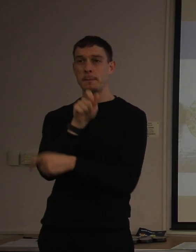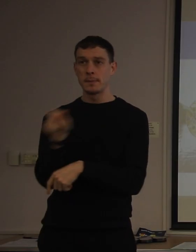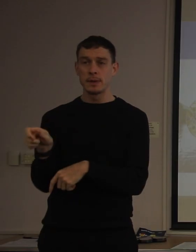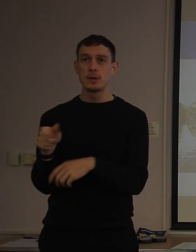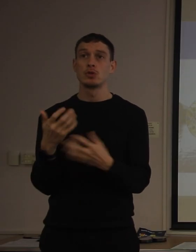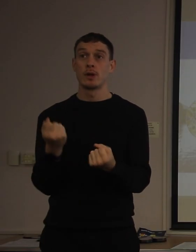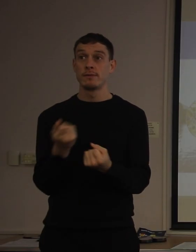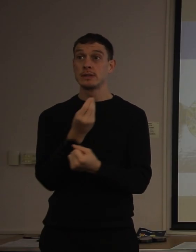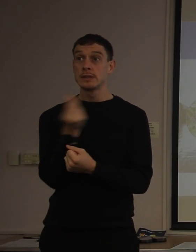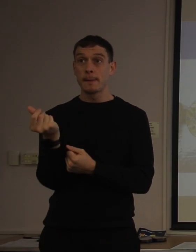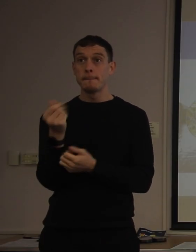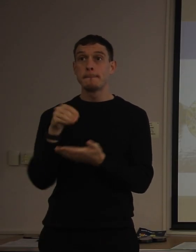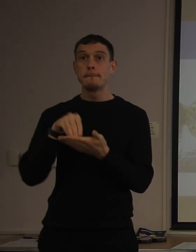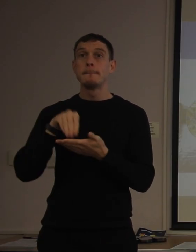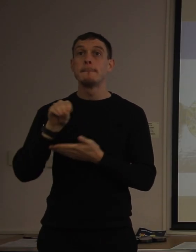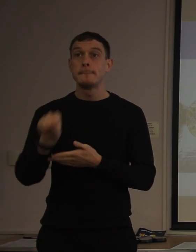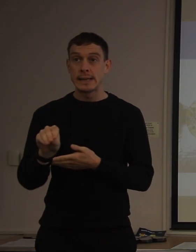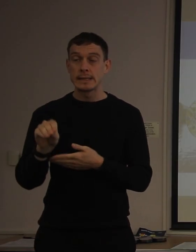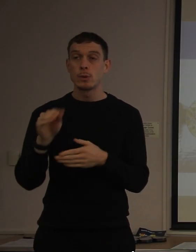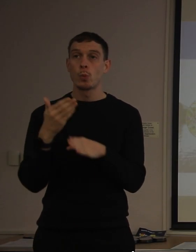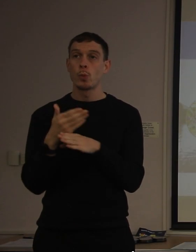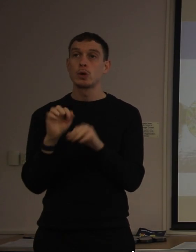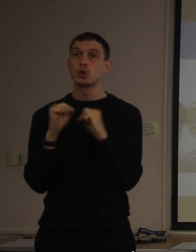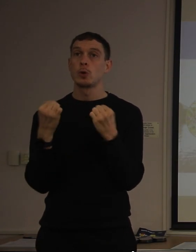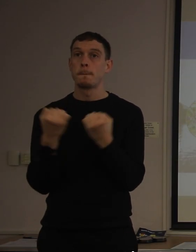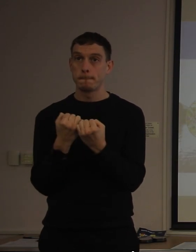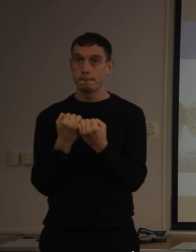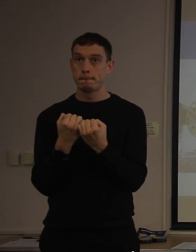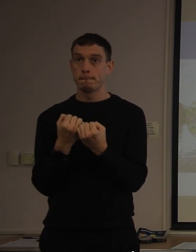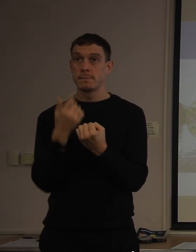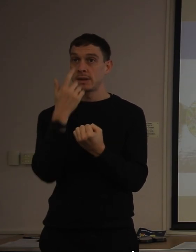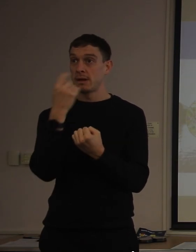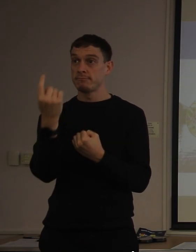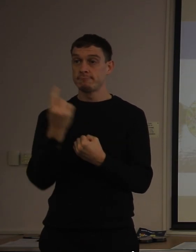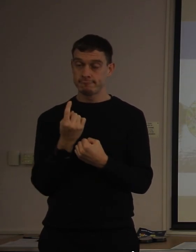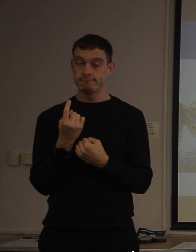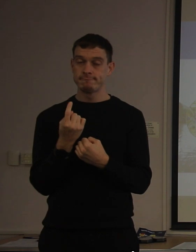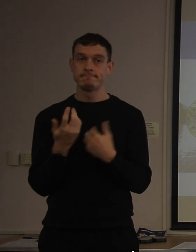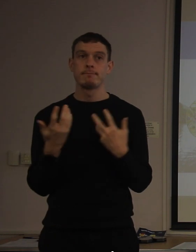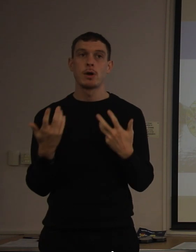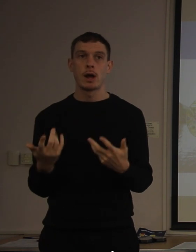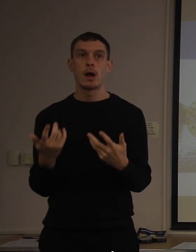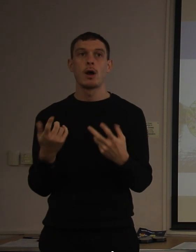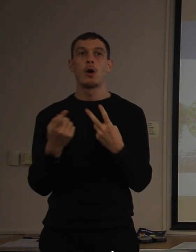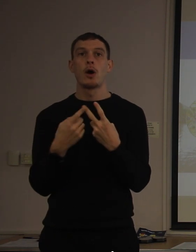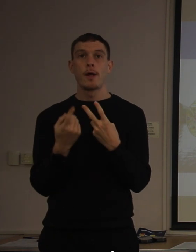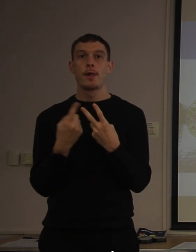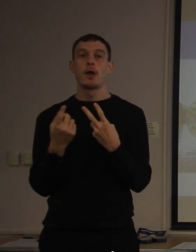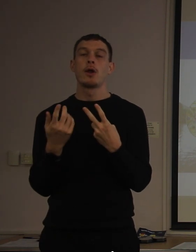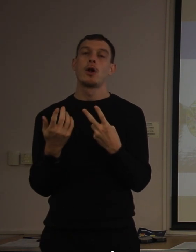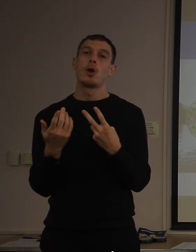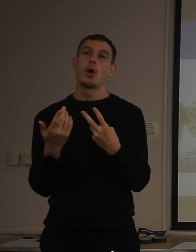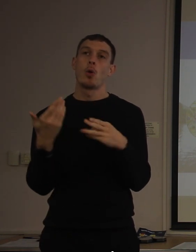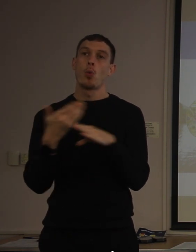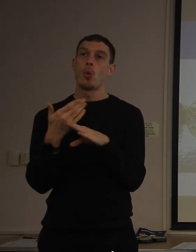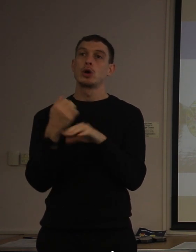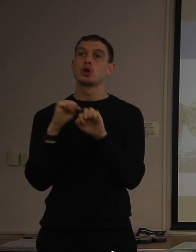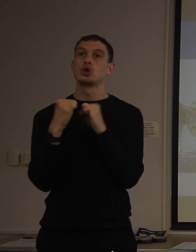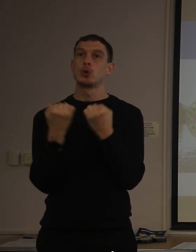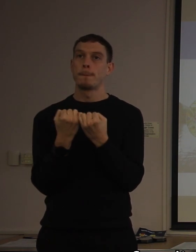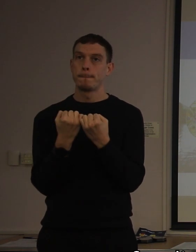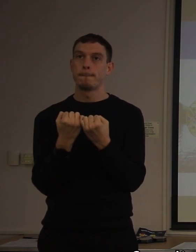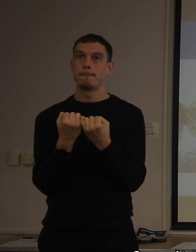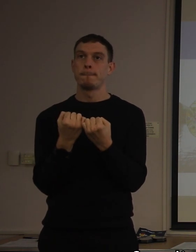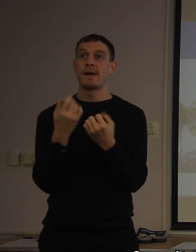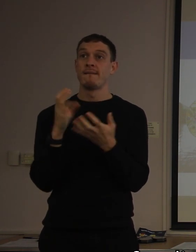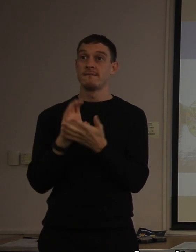paid workshops that anyone can come along to. We also have some workshops that we might